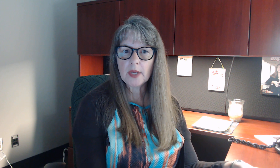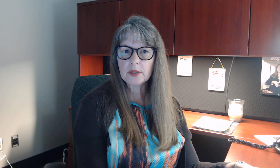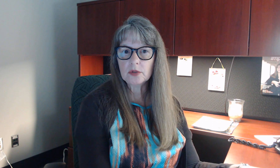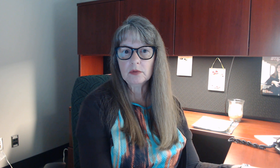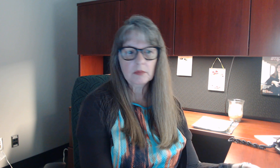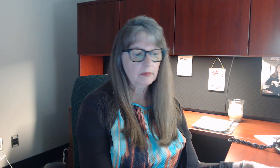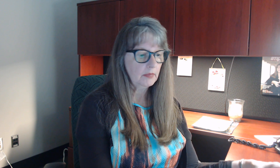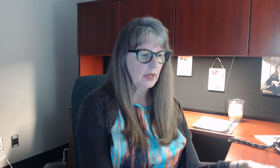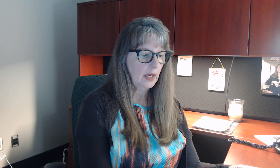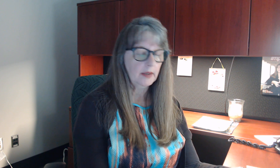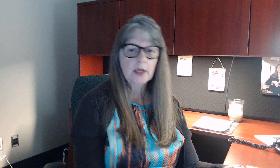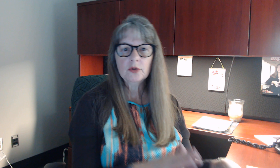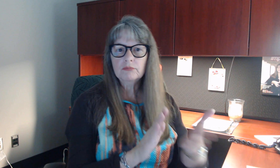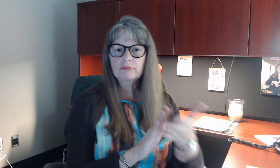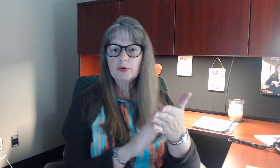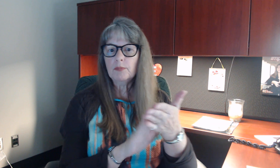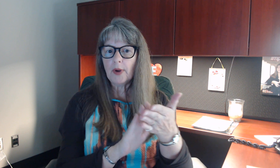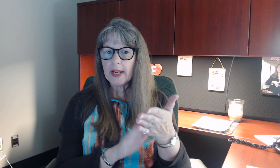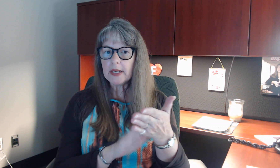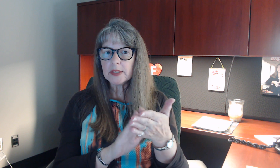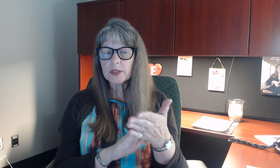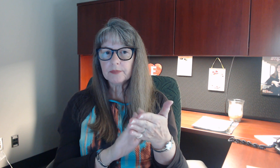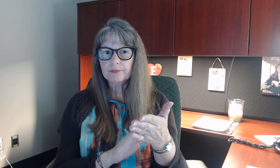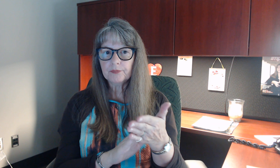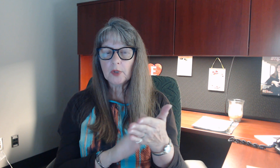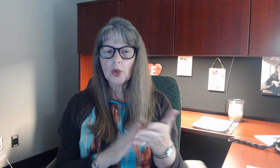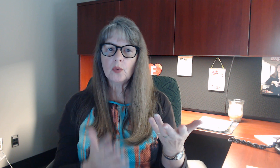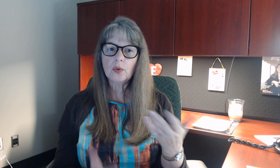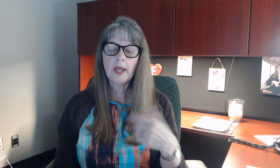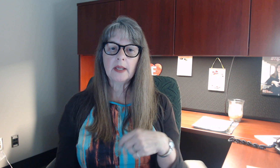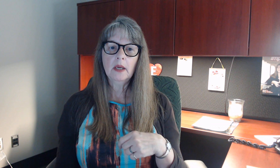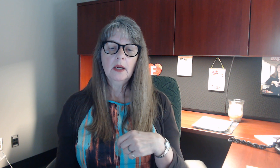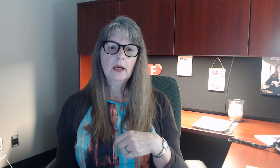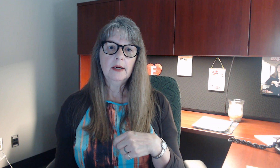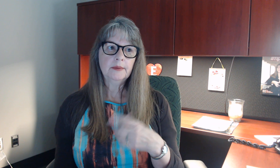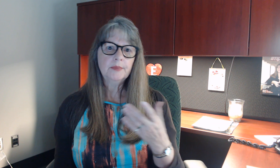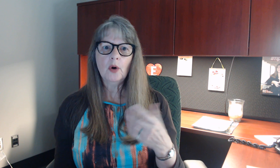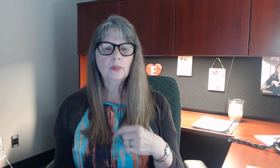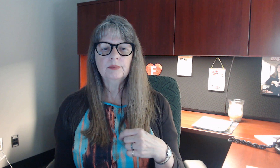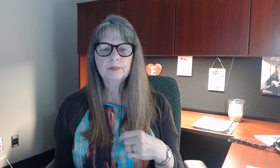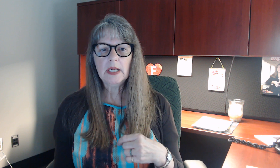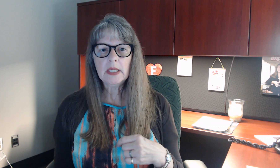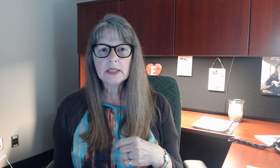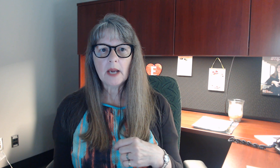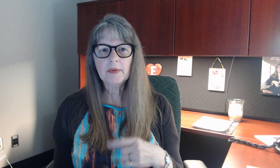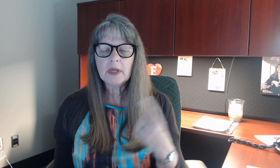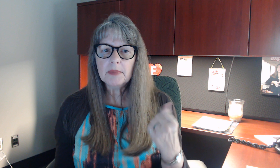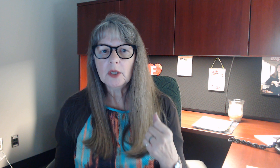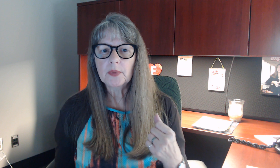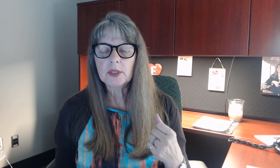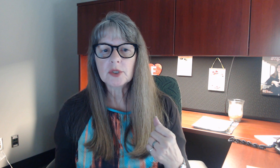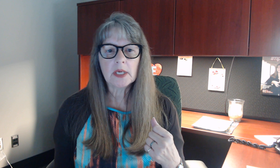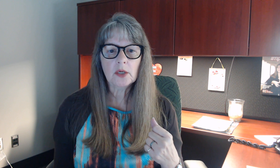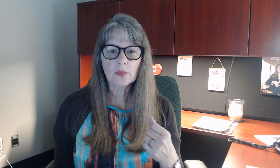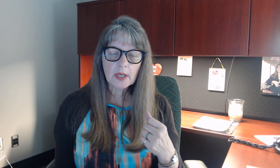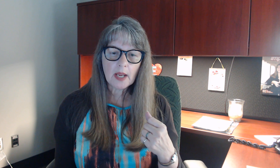to do praise, you know, like, any type of, it can be in a religious setting, or it can